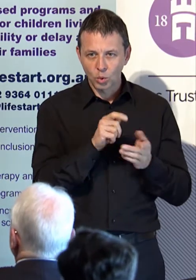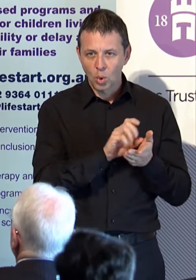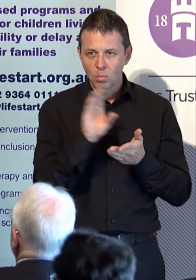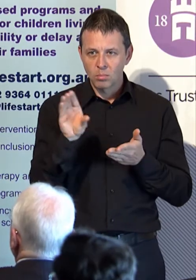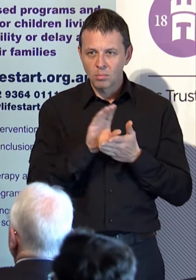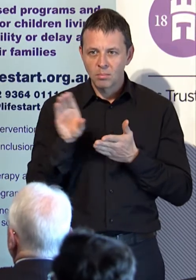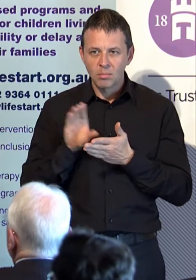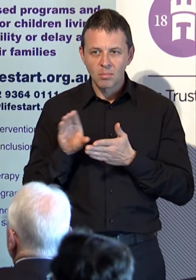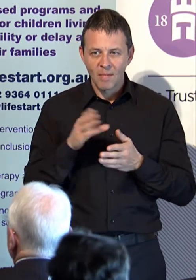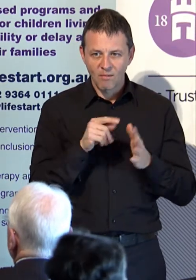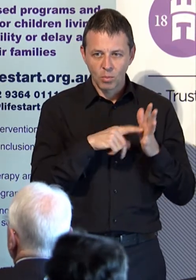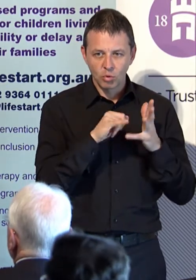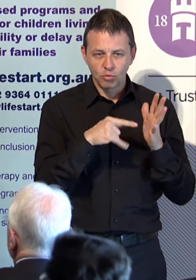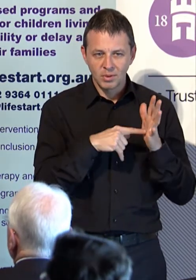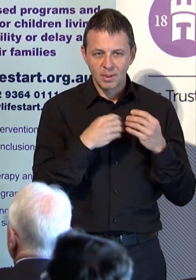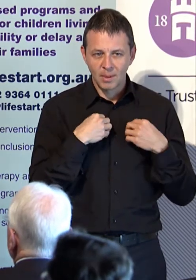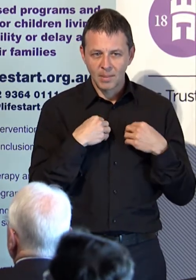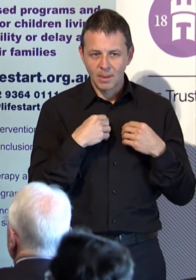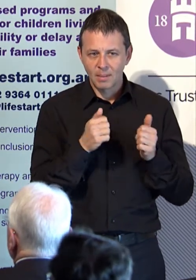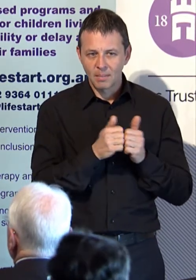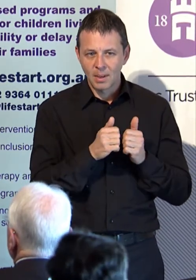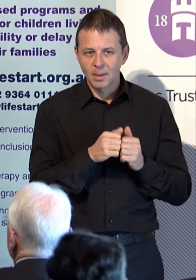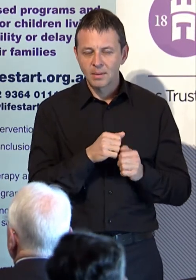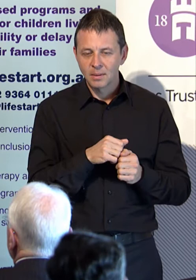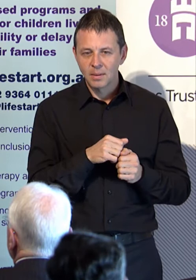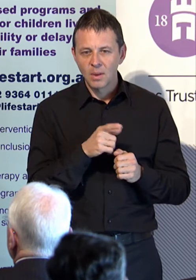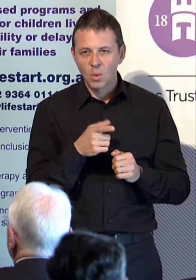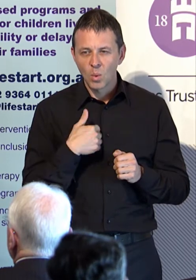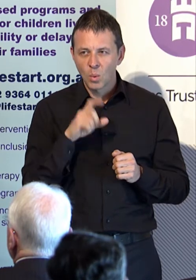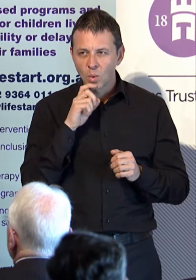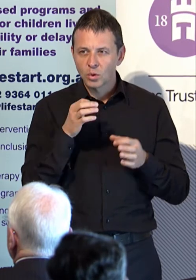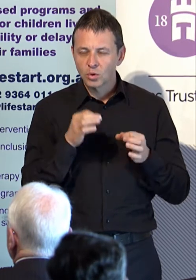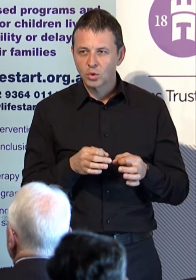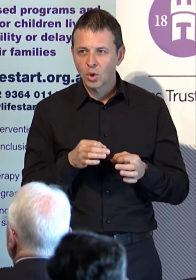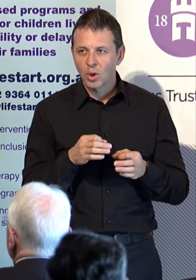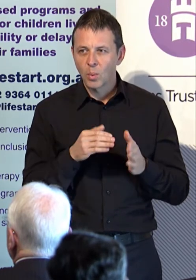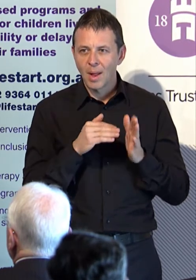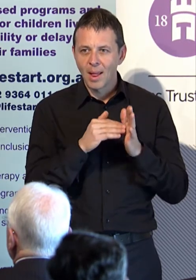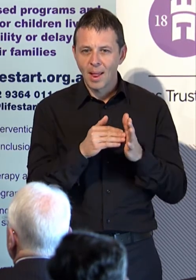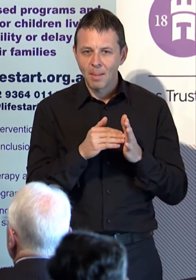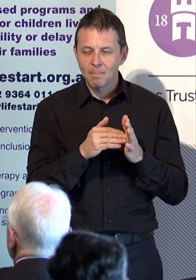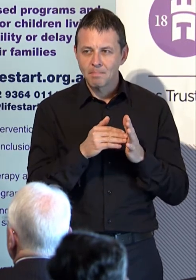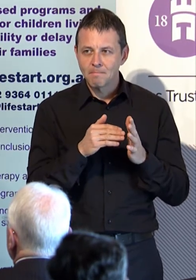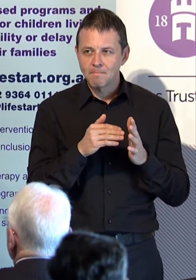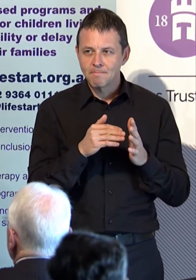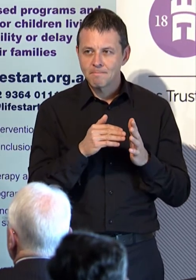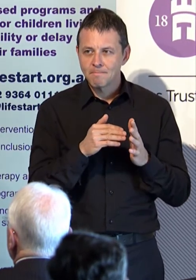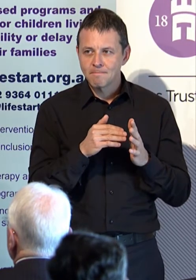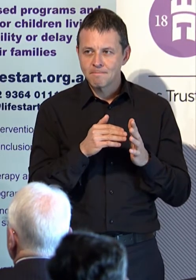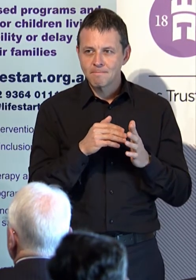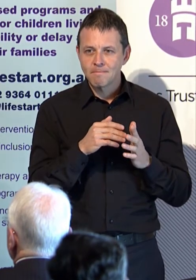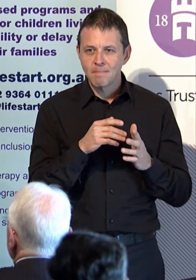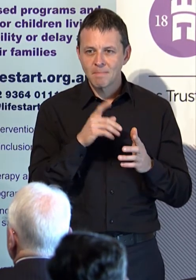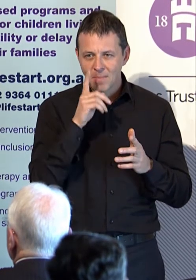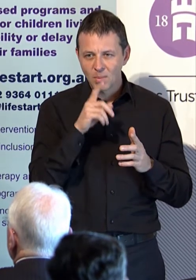we developed a new system. We decided we were, with the help of a few people, going to expand our ideas, but it was quite a challenge. And how